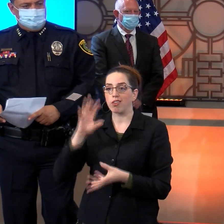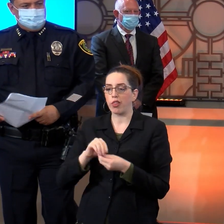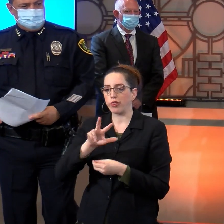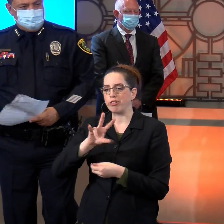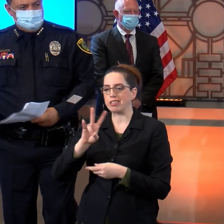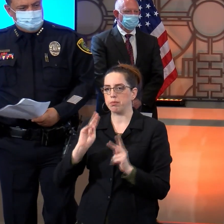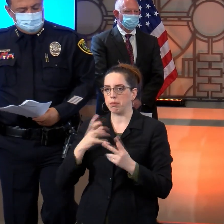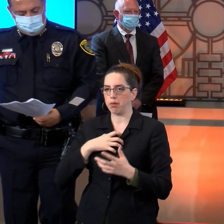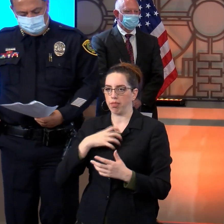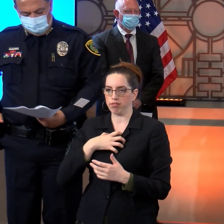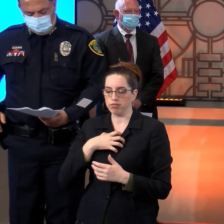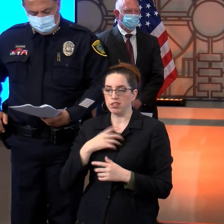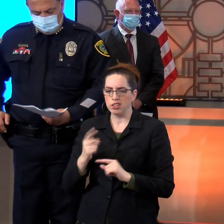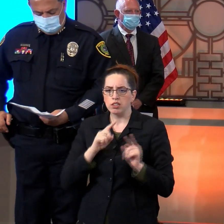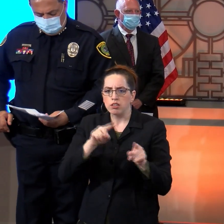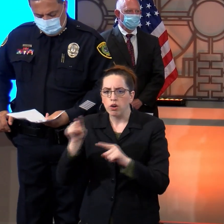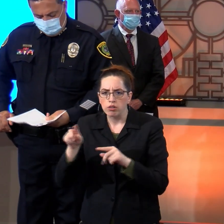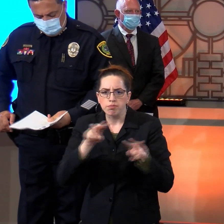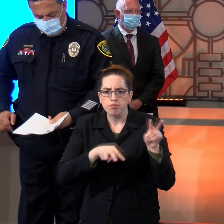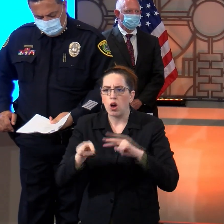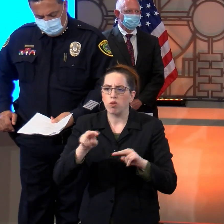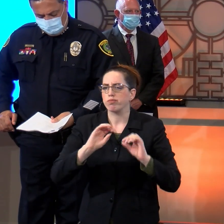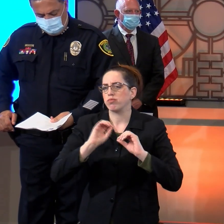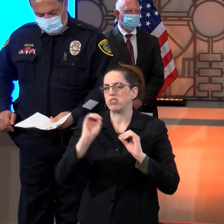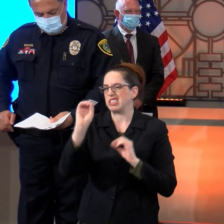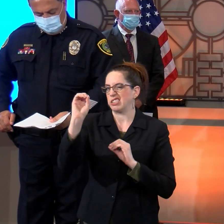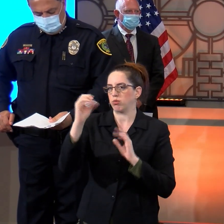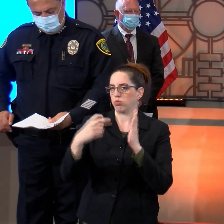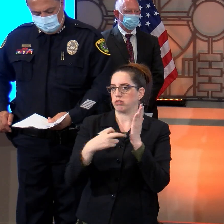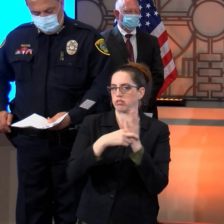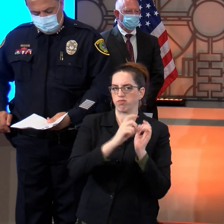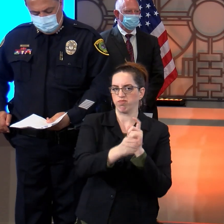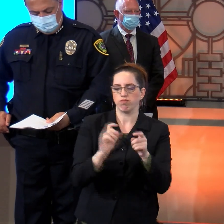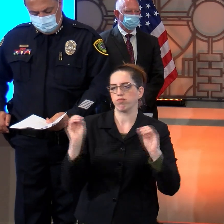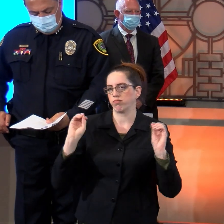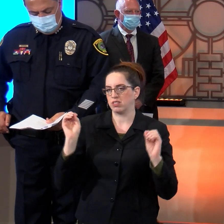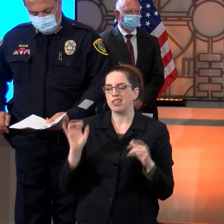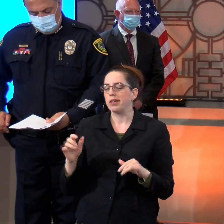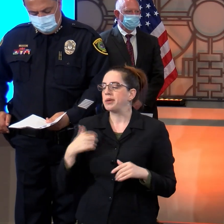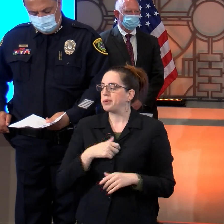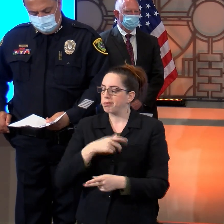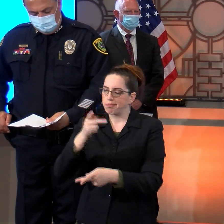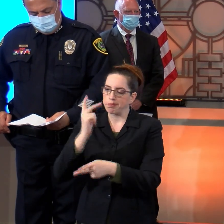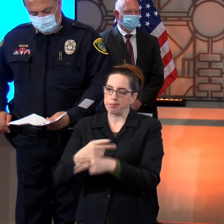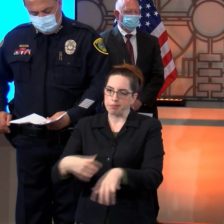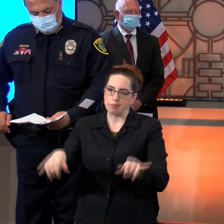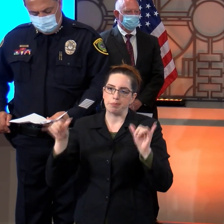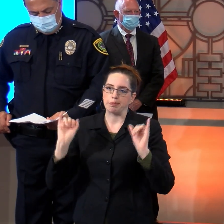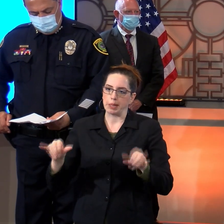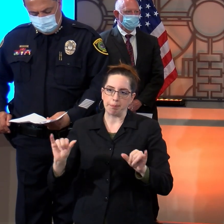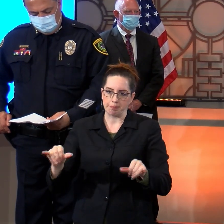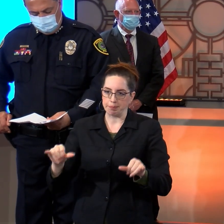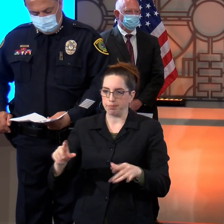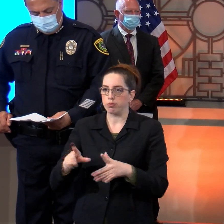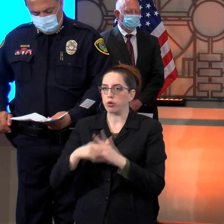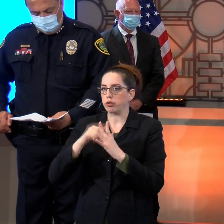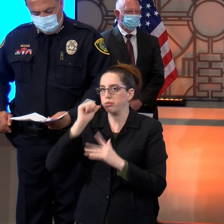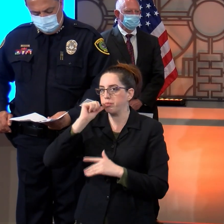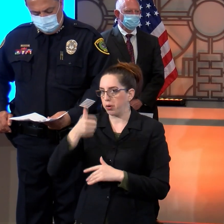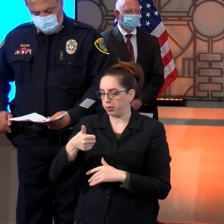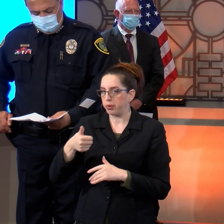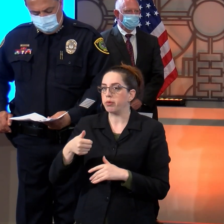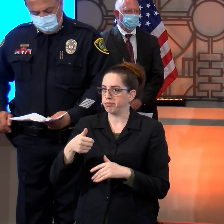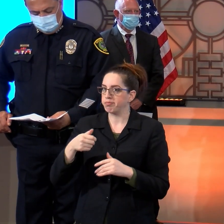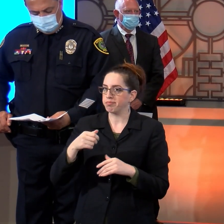37 complaints, 0 citations. We're going to maintain the same profile as beginning tomorrow as